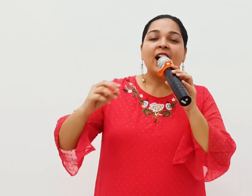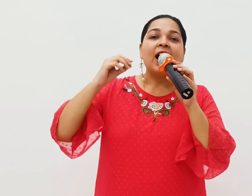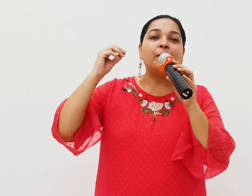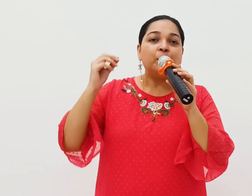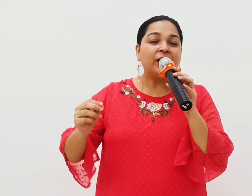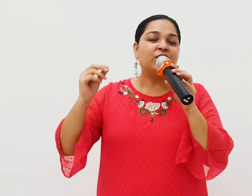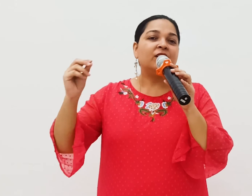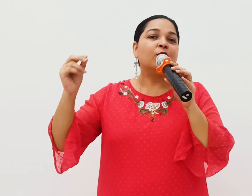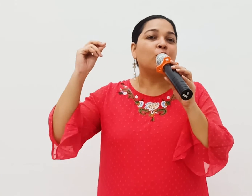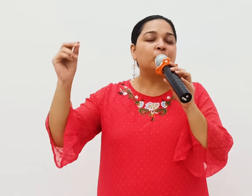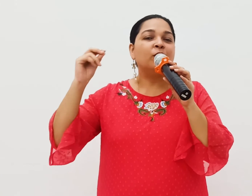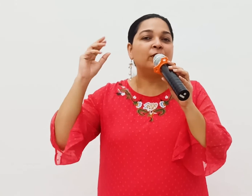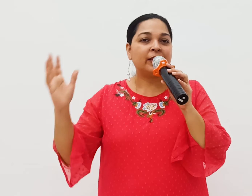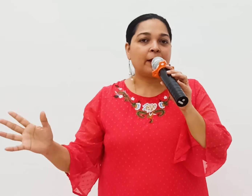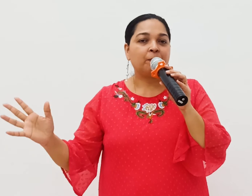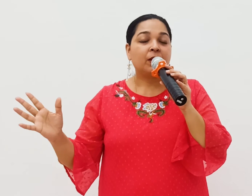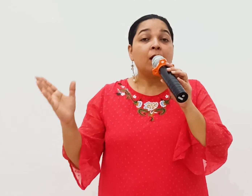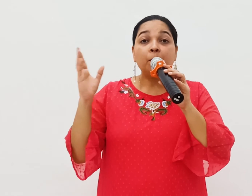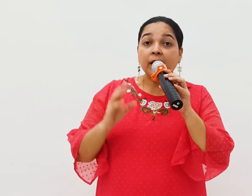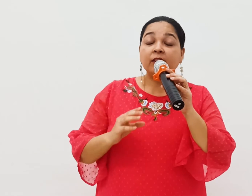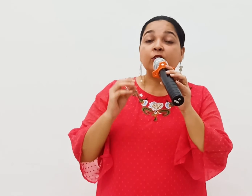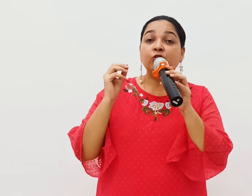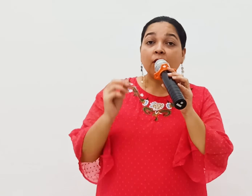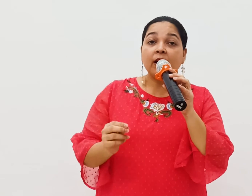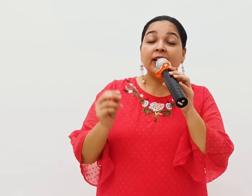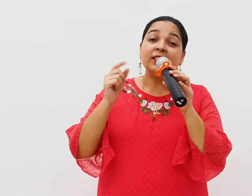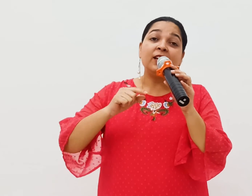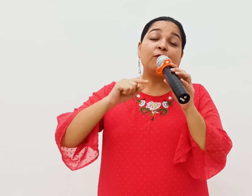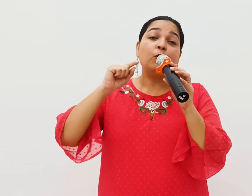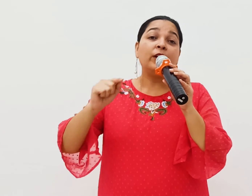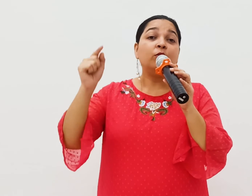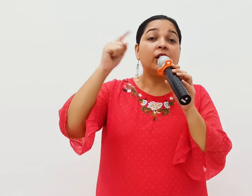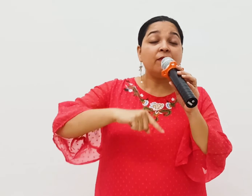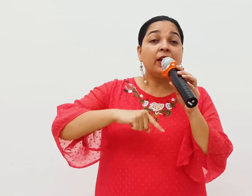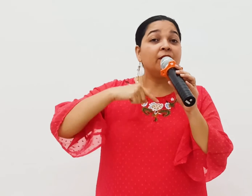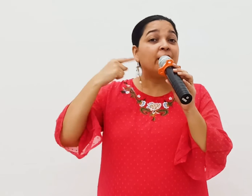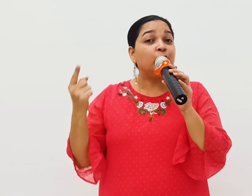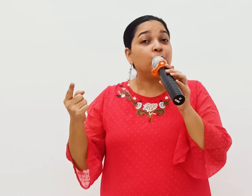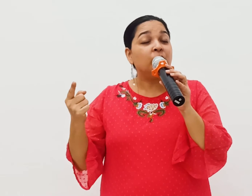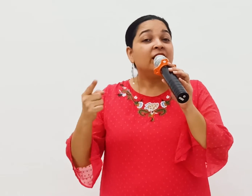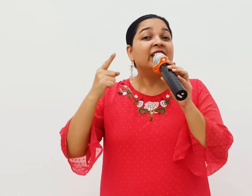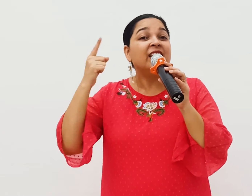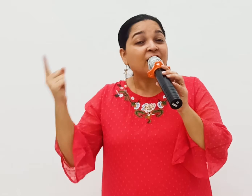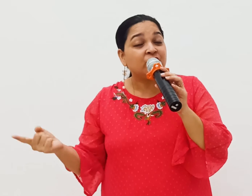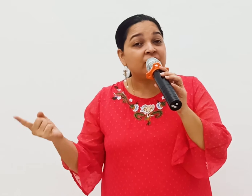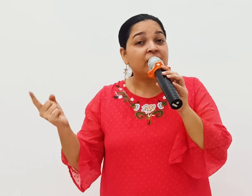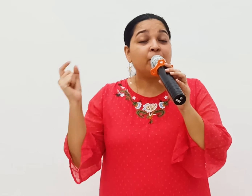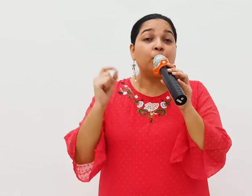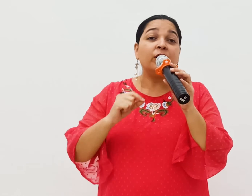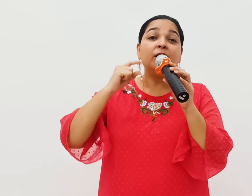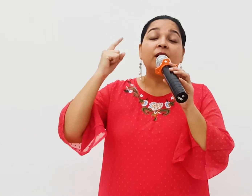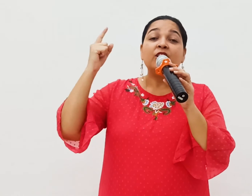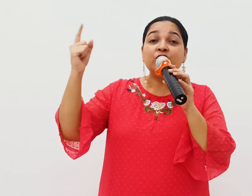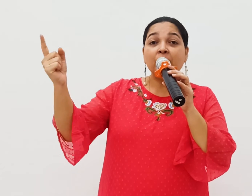Nineveh and preach the gospel over there. But Jonah, instead of going to Nineveh, he went to Tarshish.